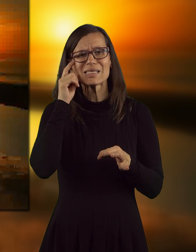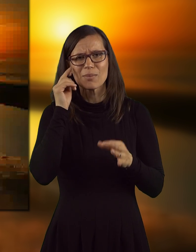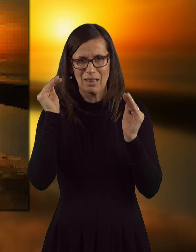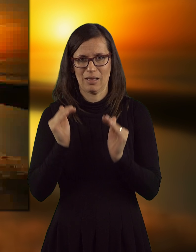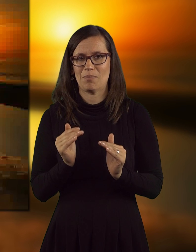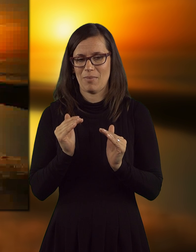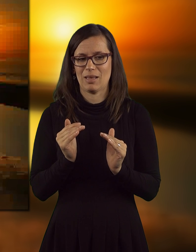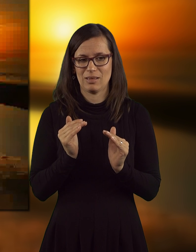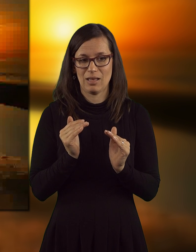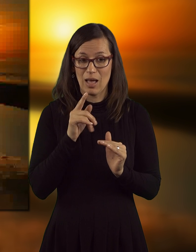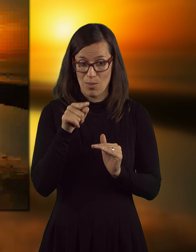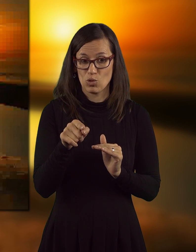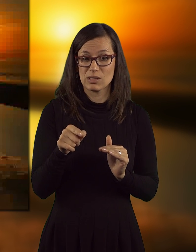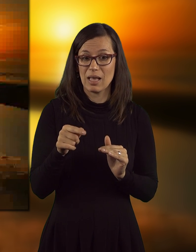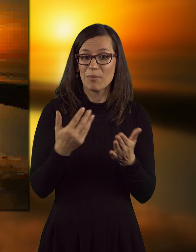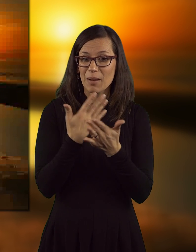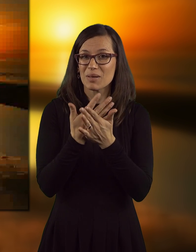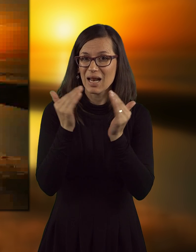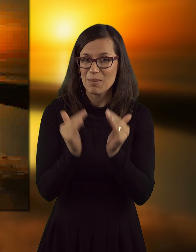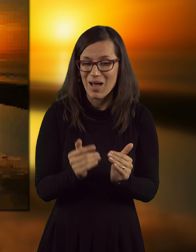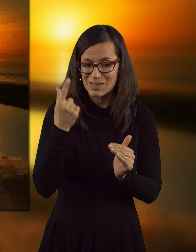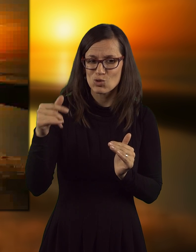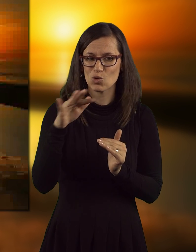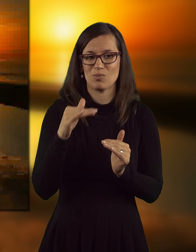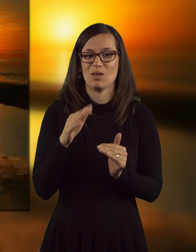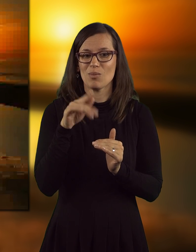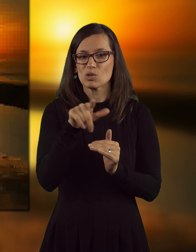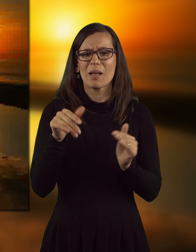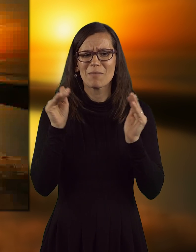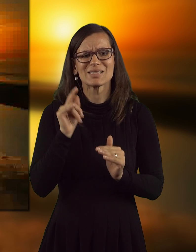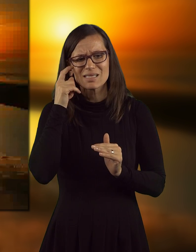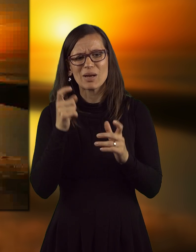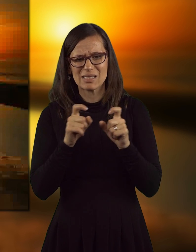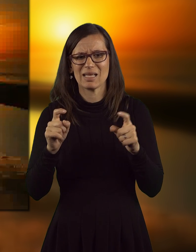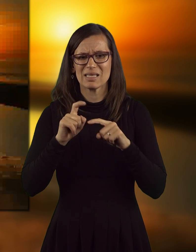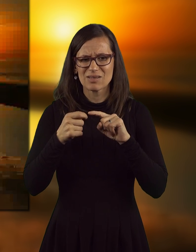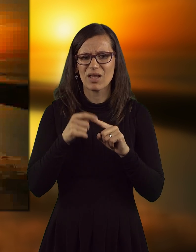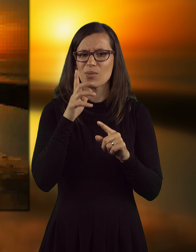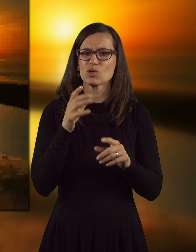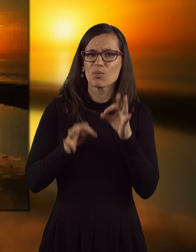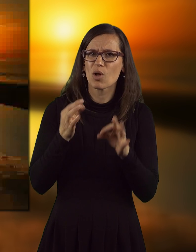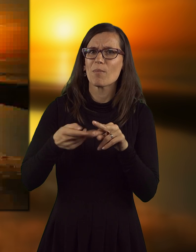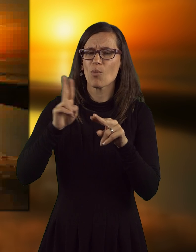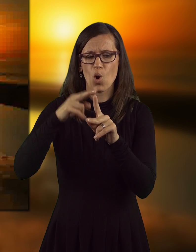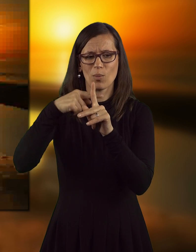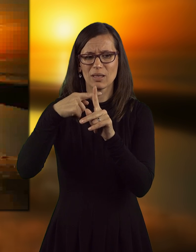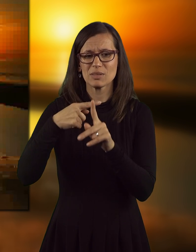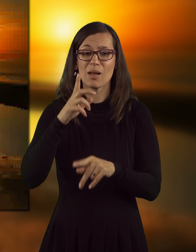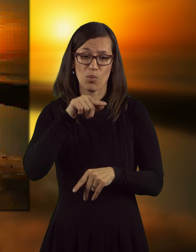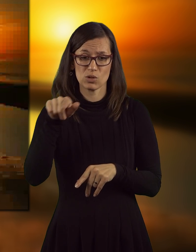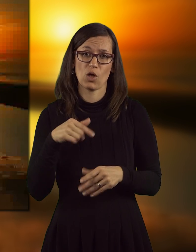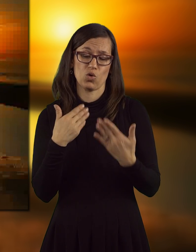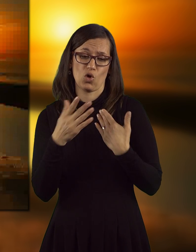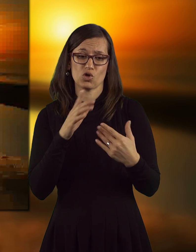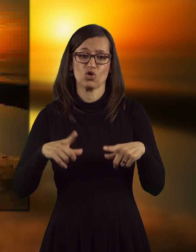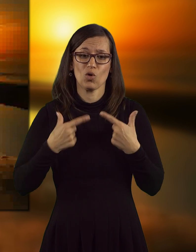less? Will you squabble less with people? Will you worry less about things? Will you try to be more optimistic? Will you take